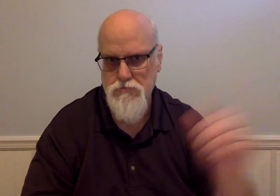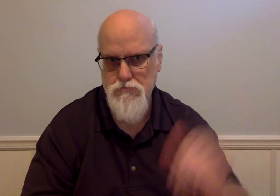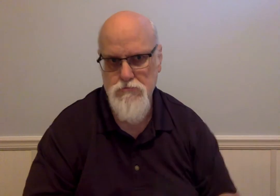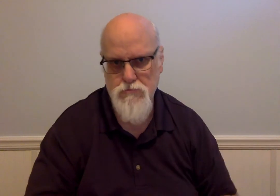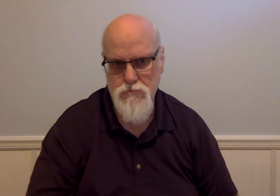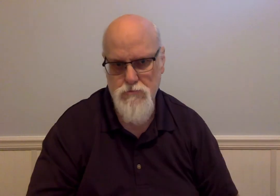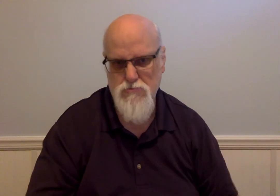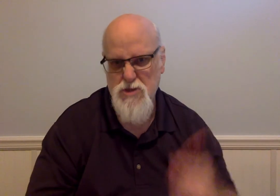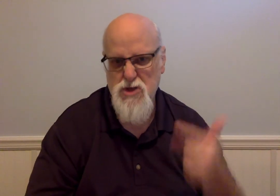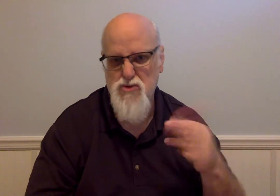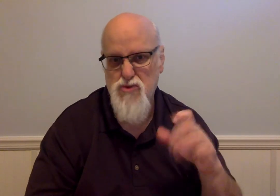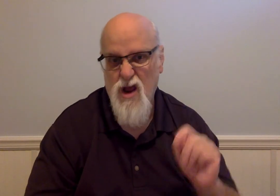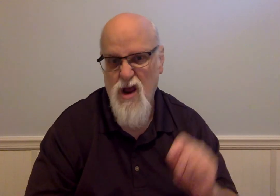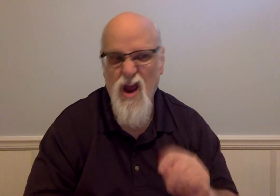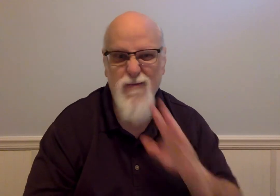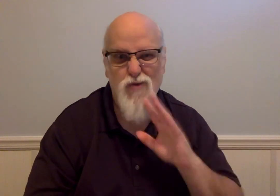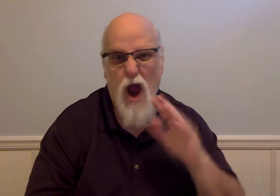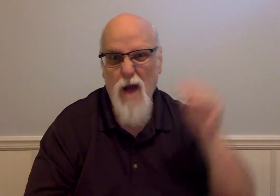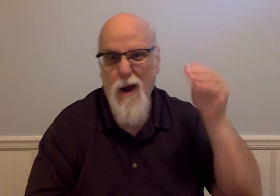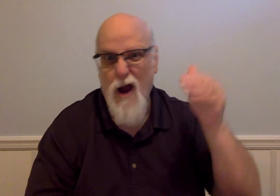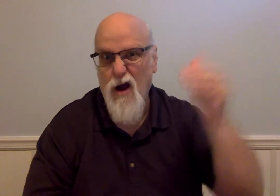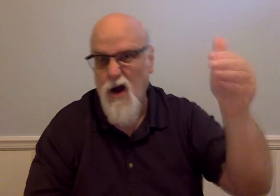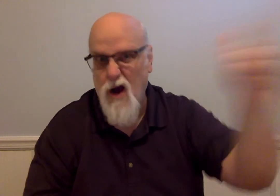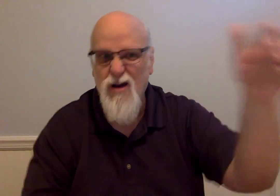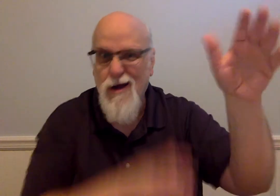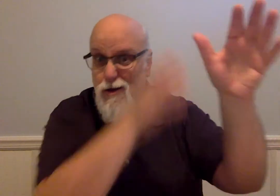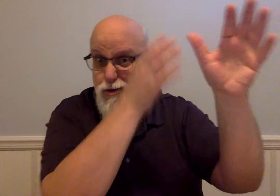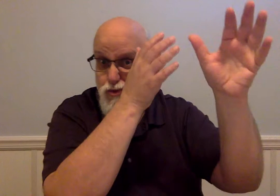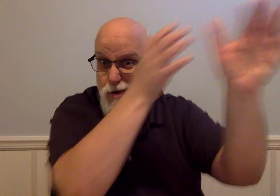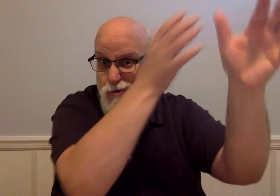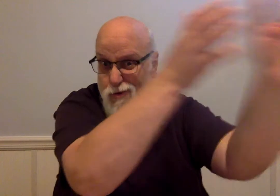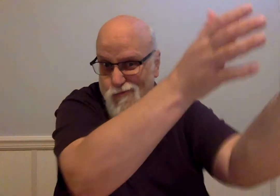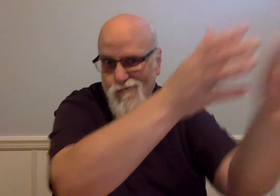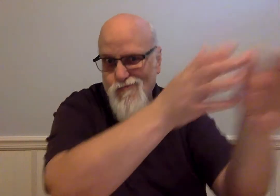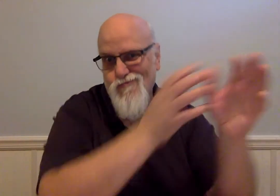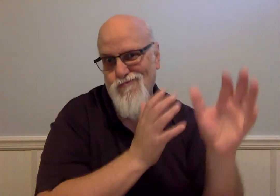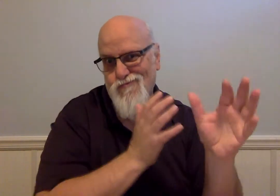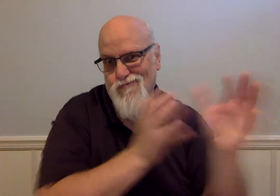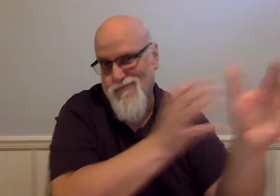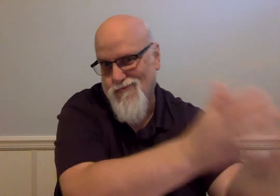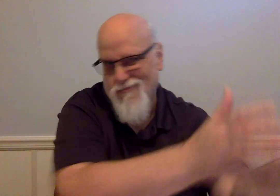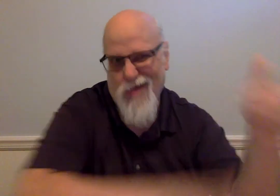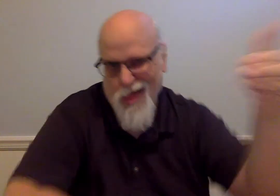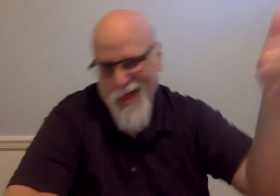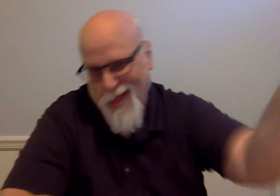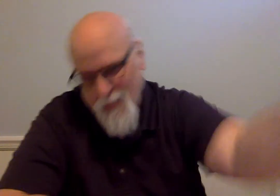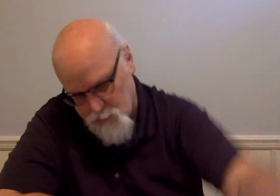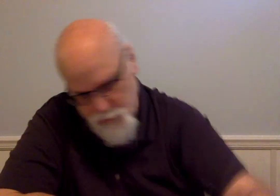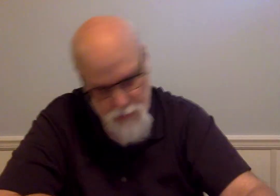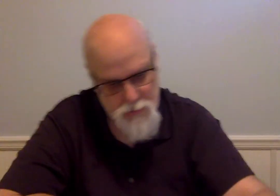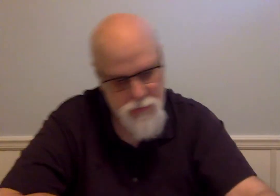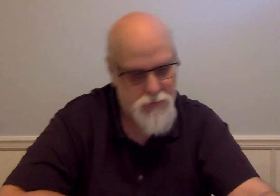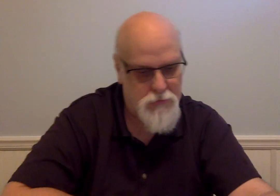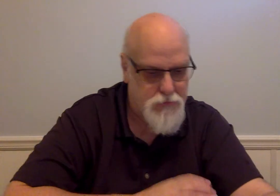there and then it bounces that twice. So, you know, and if you're talking about great, great, great, great, great, great, great, you can add that extra hand just to